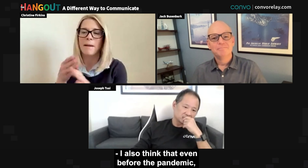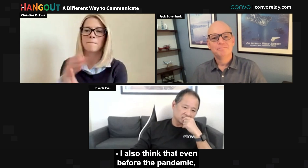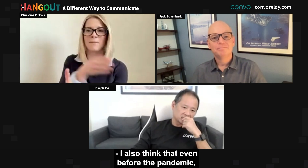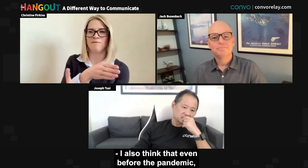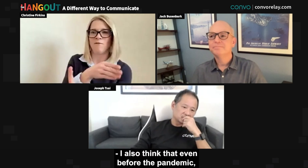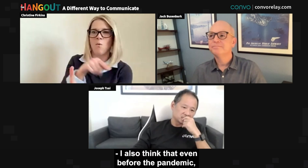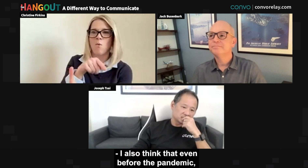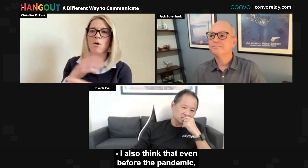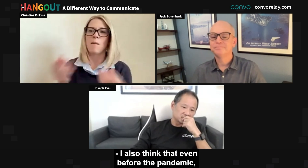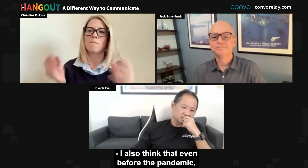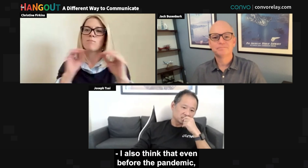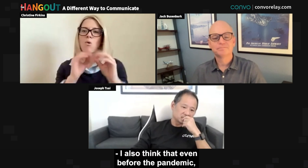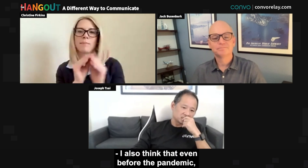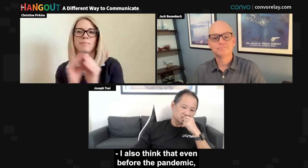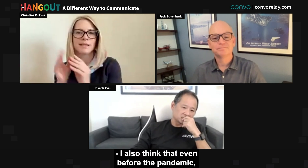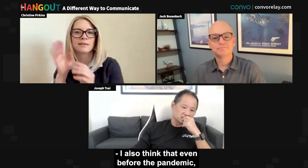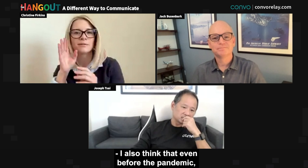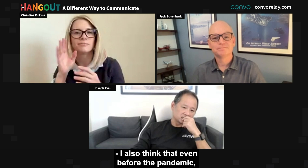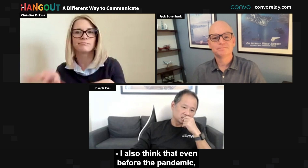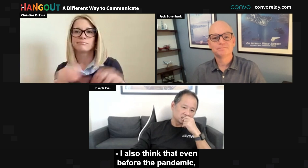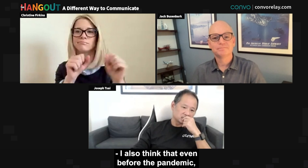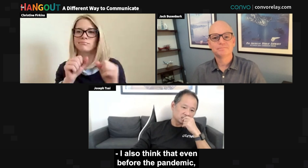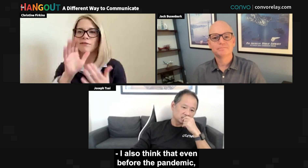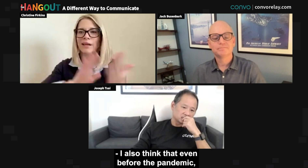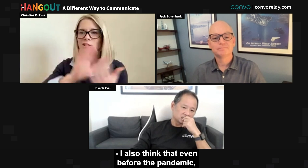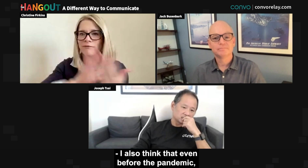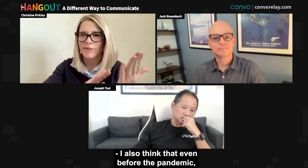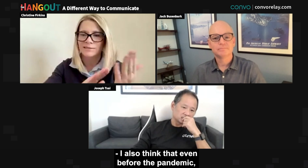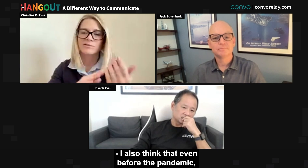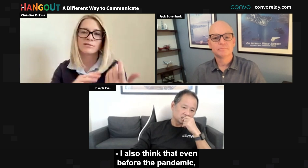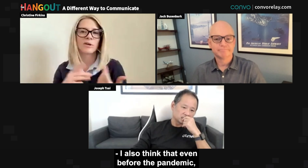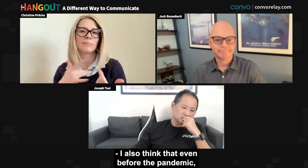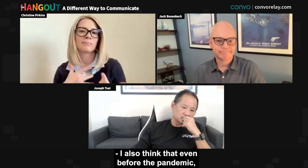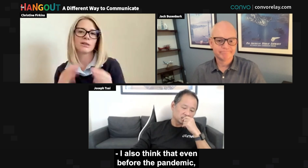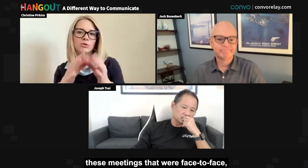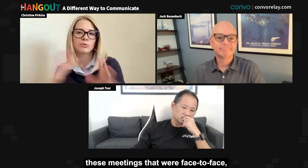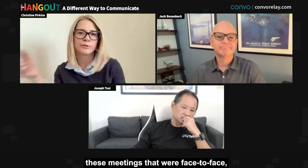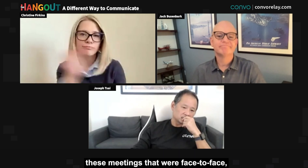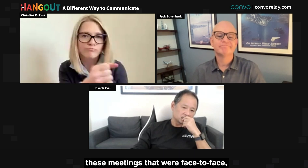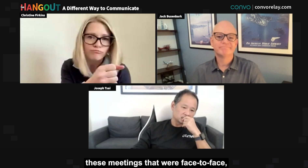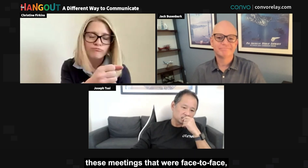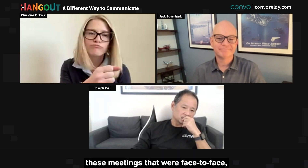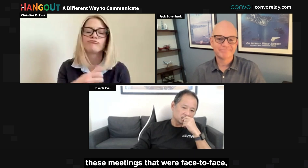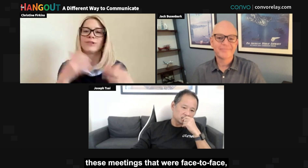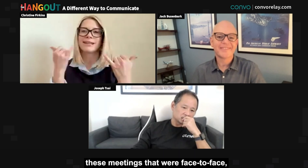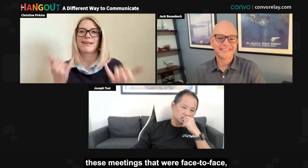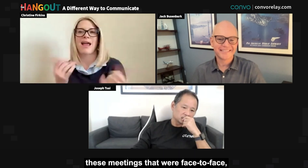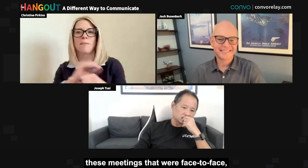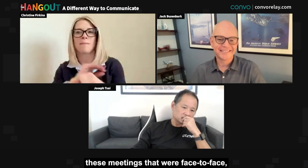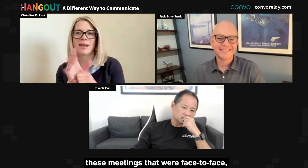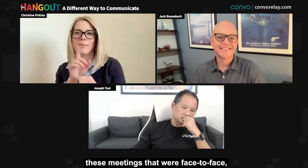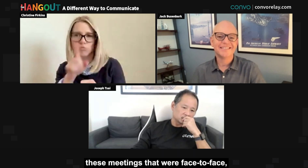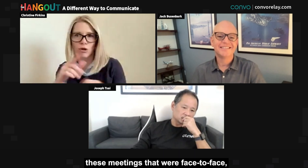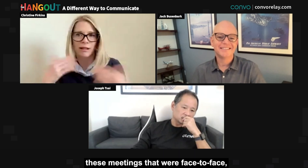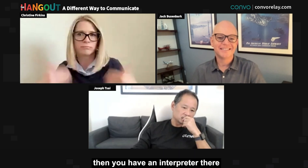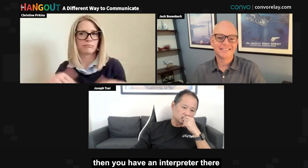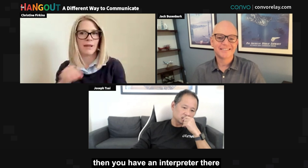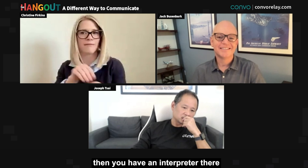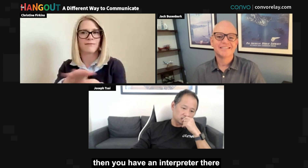I also think that, even before the pandemic, these meetings that used to be, were face to face, then you have